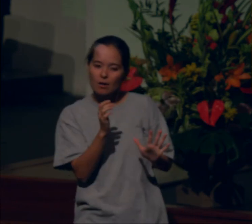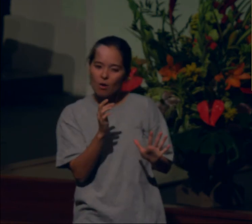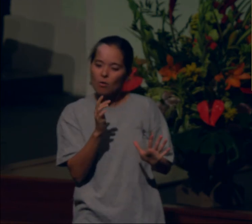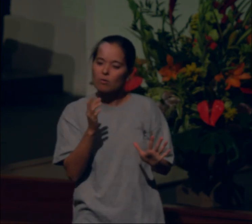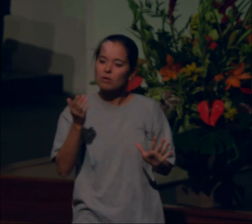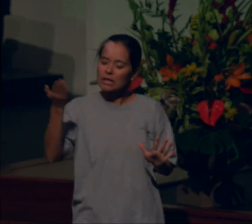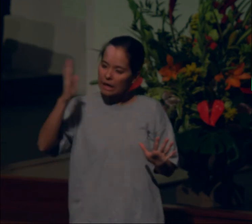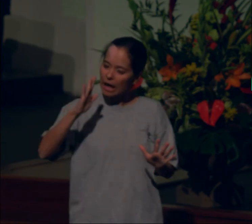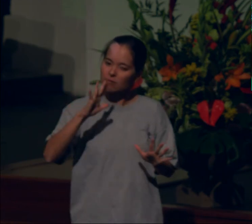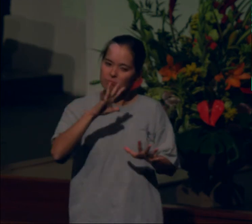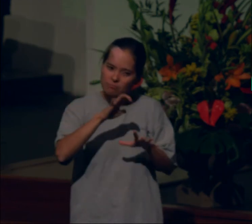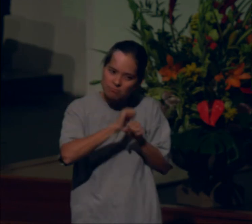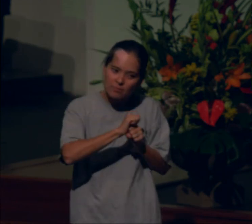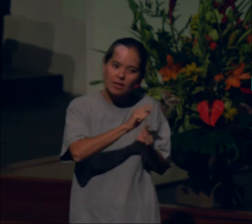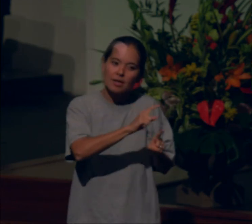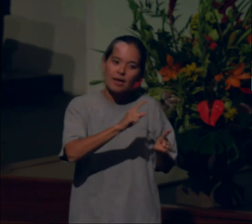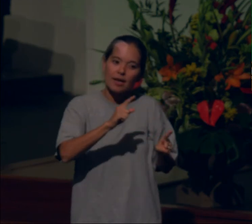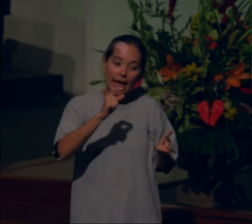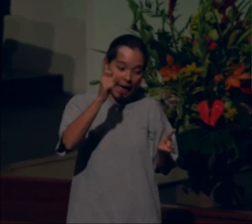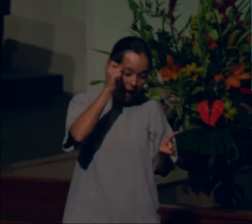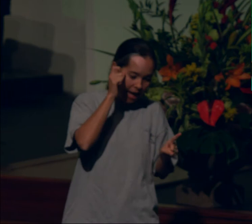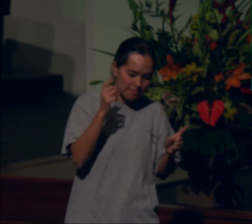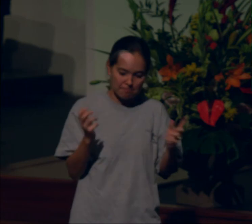Christian Mingle. Are you listening to me?